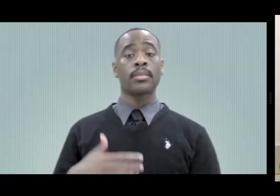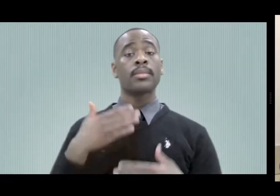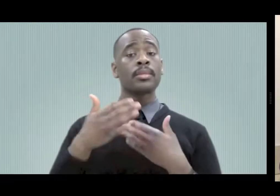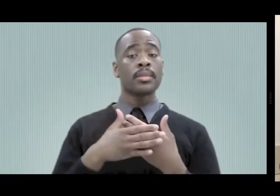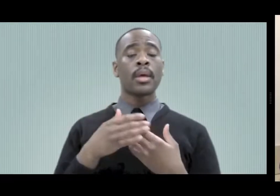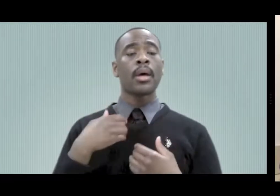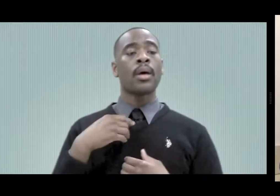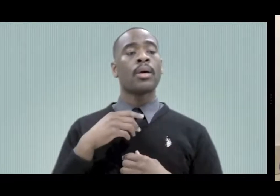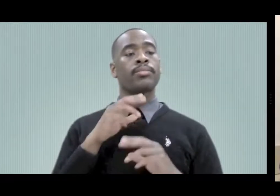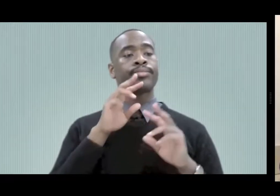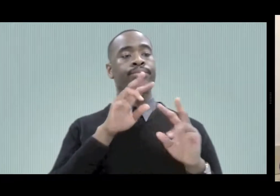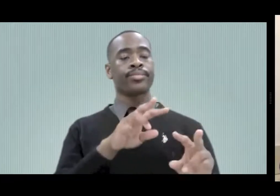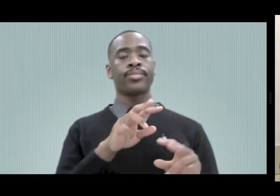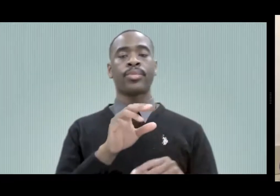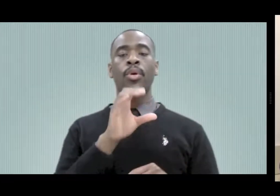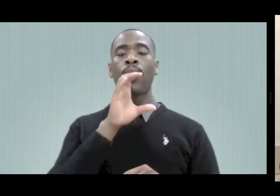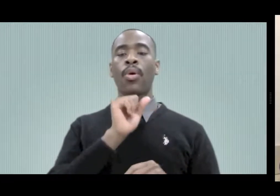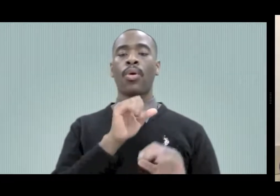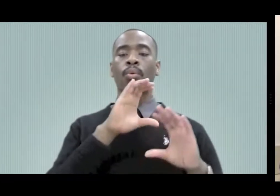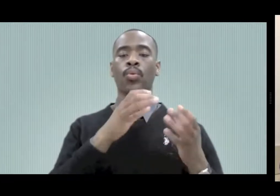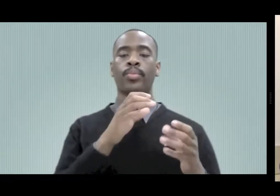ASL users.